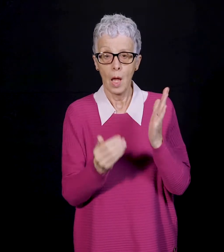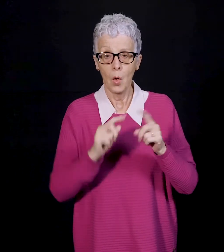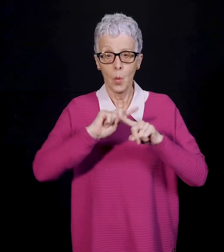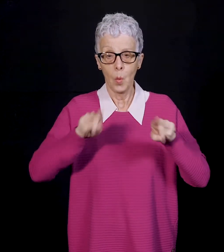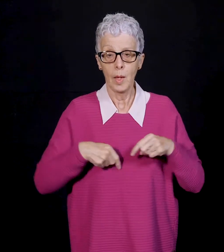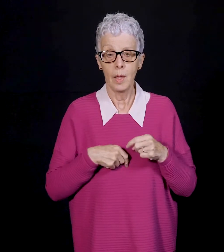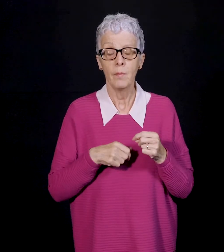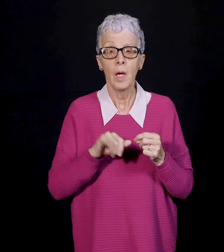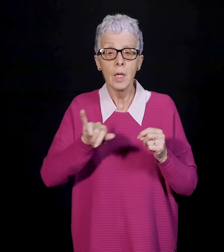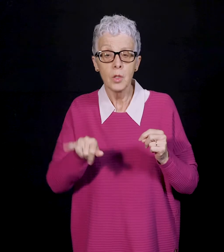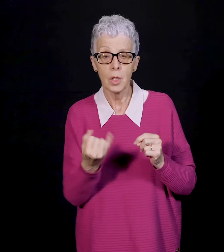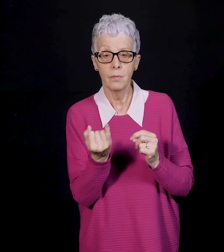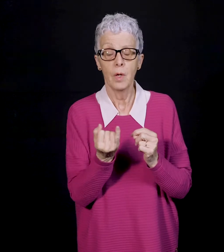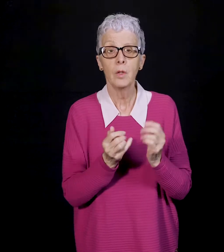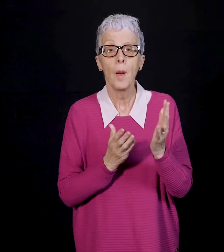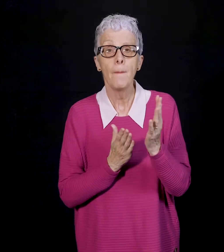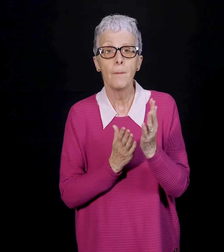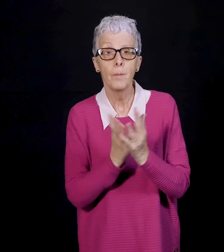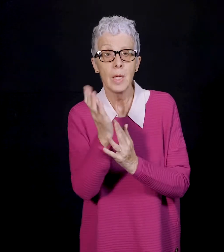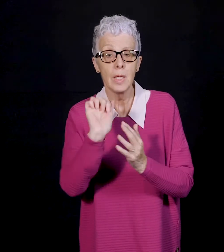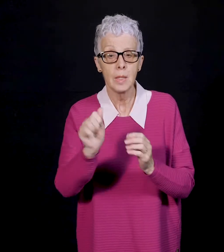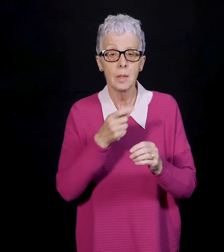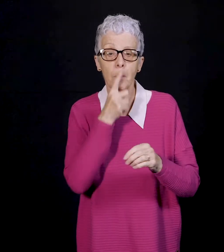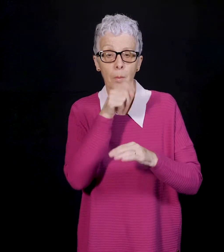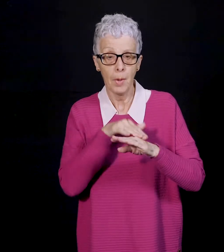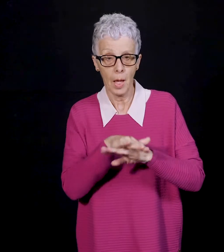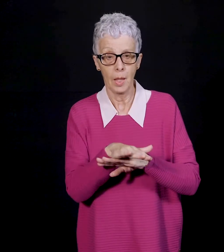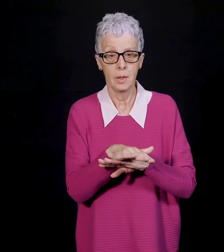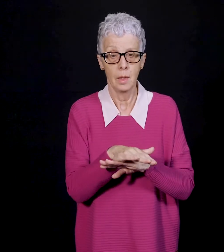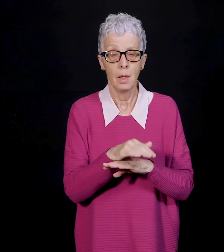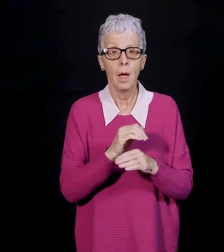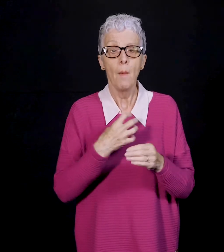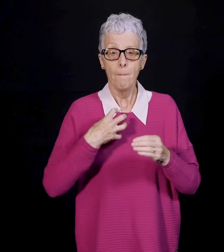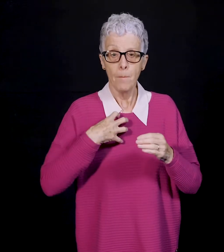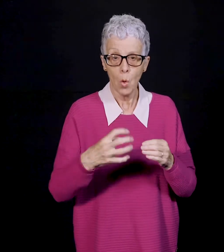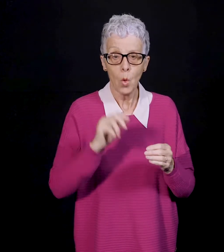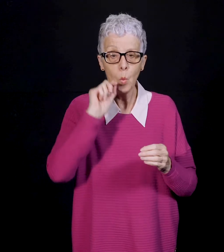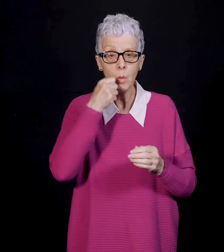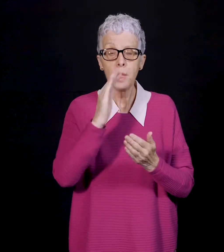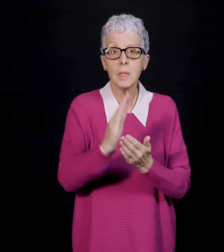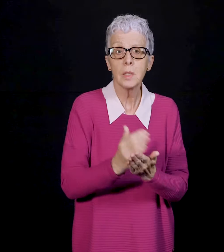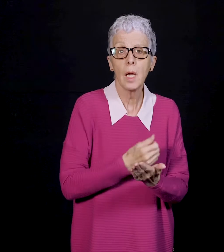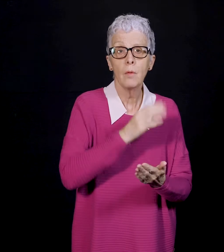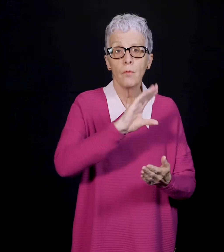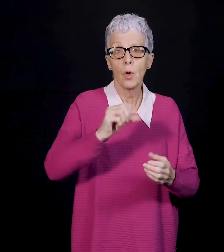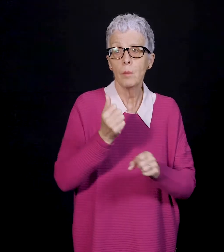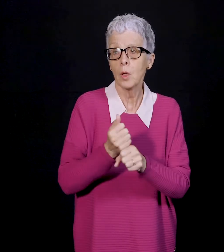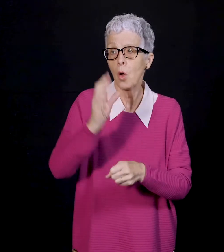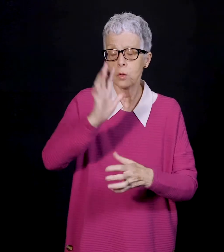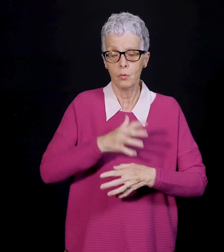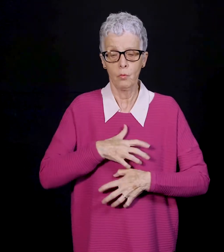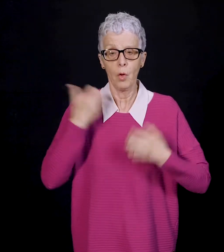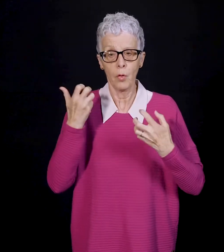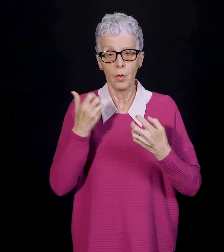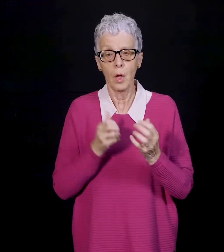been justified by his blood, that's of course Jesus' blood, how much more shall we be saved from God's wrath through him? You know, we don't